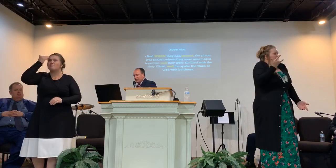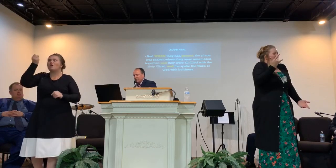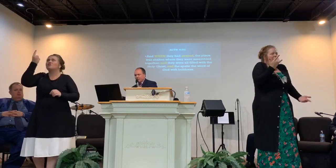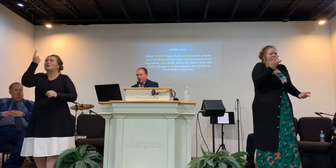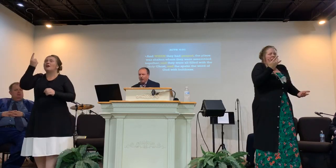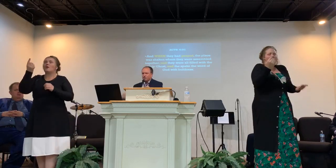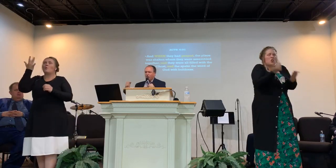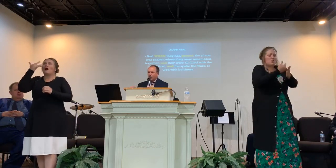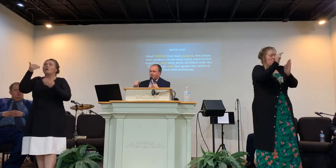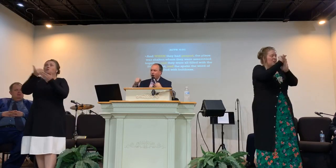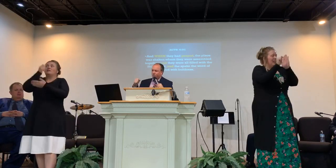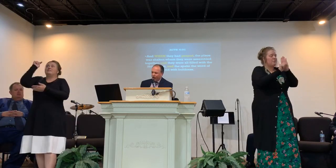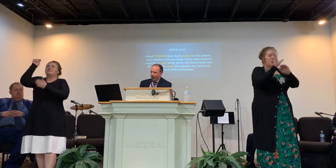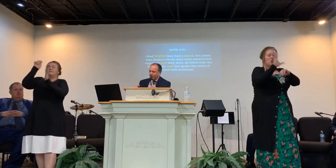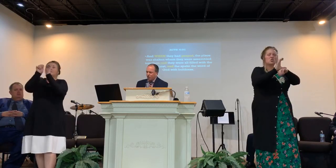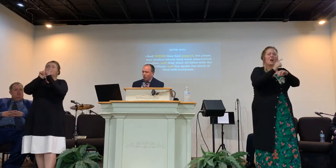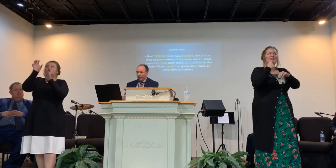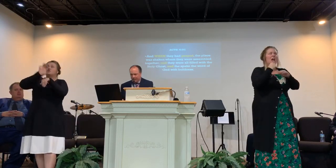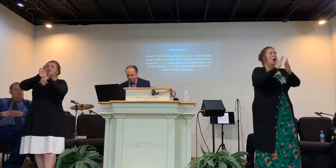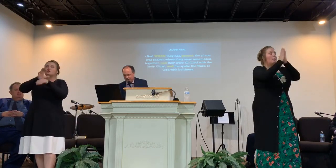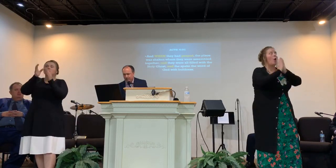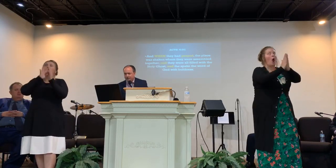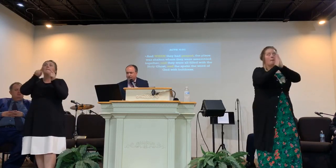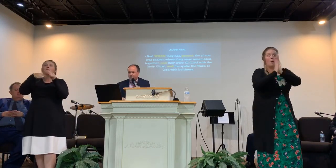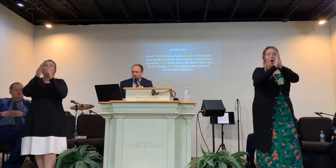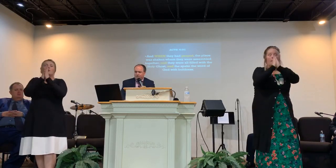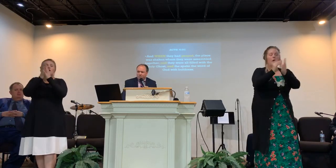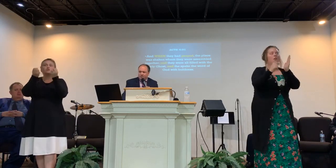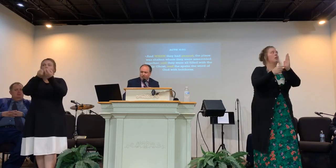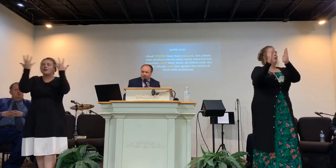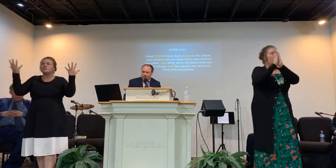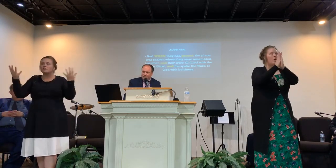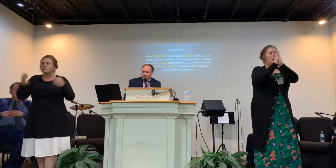New Testament church talked about prayer so much.